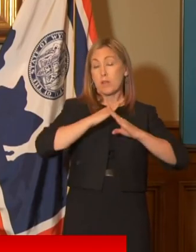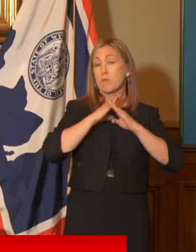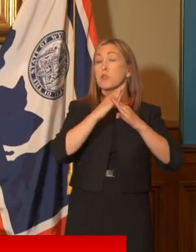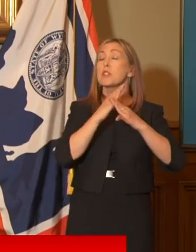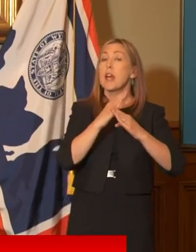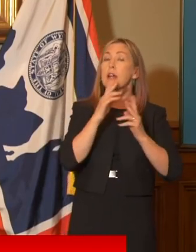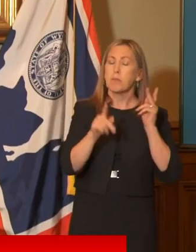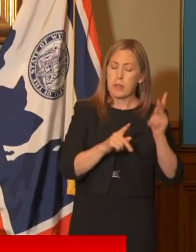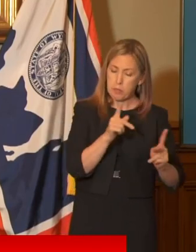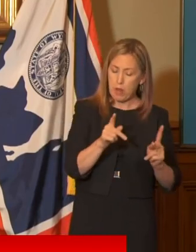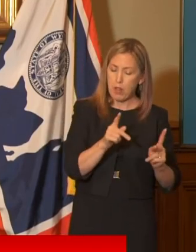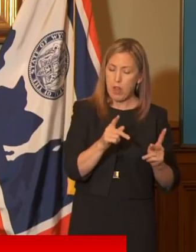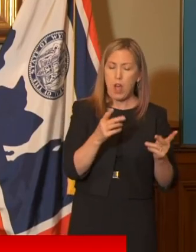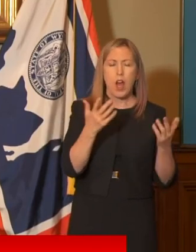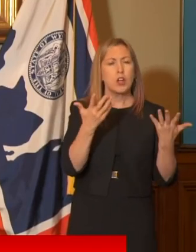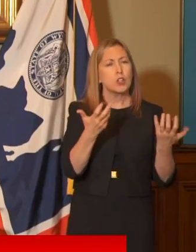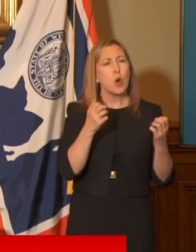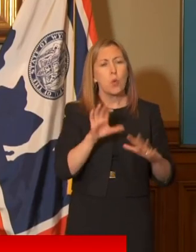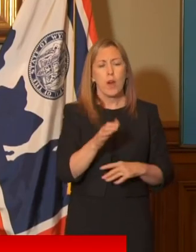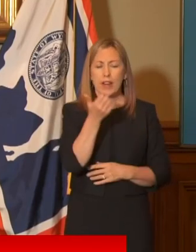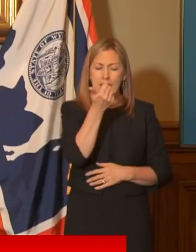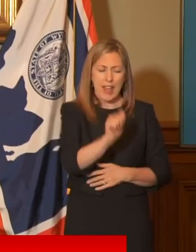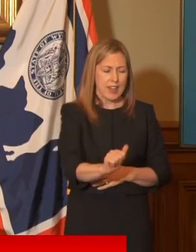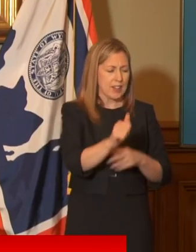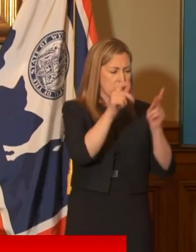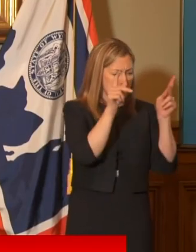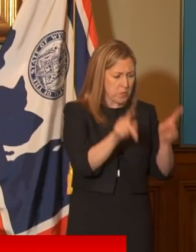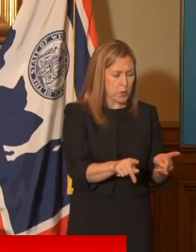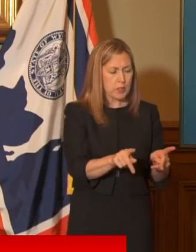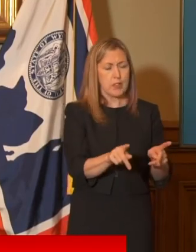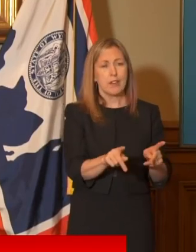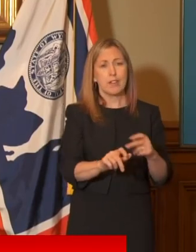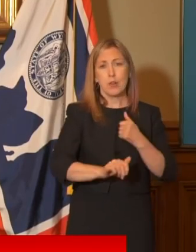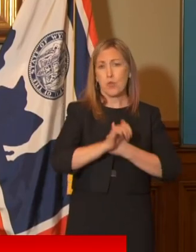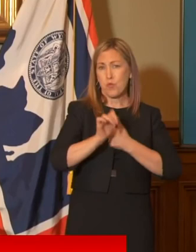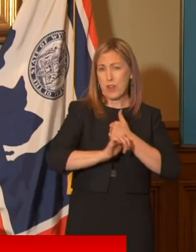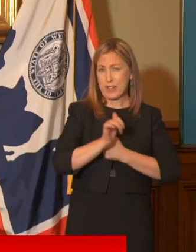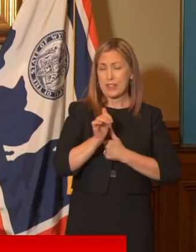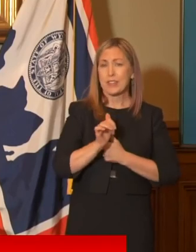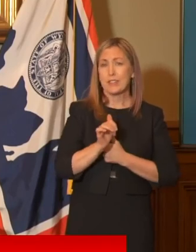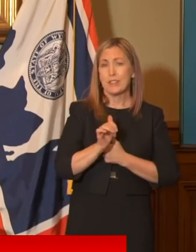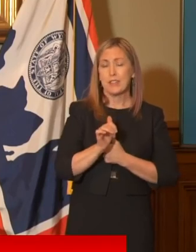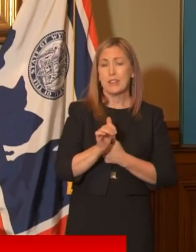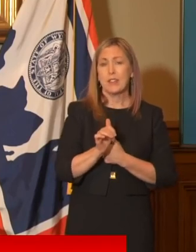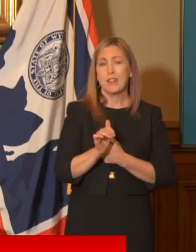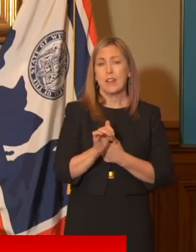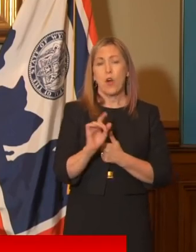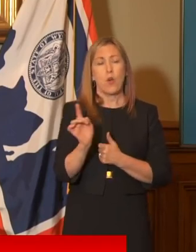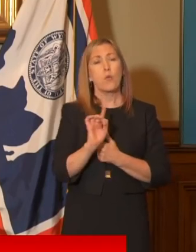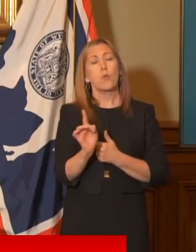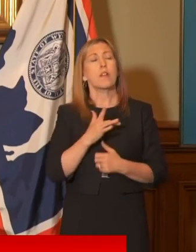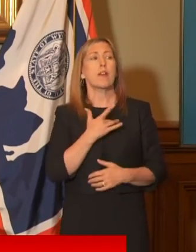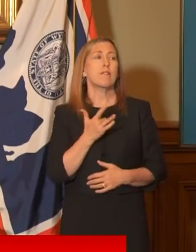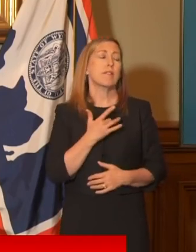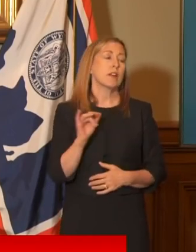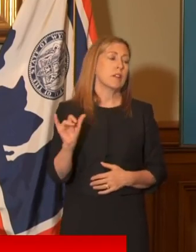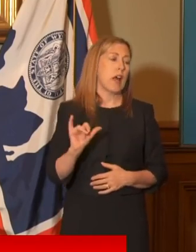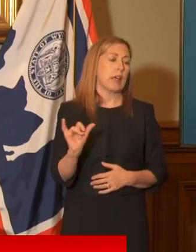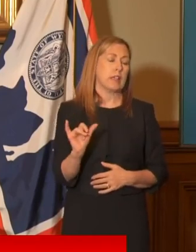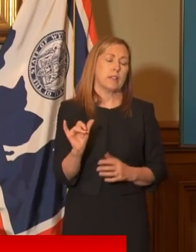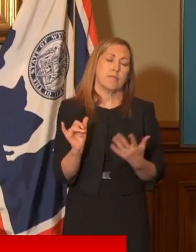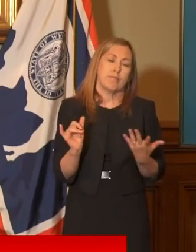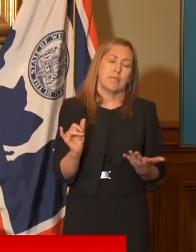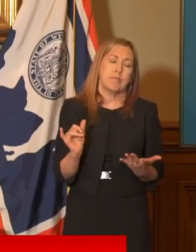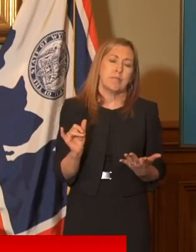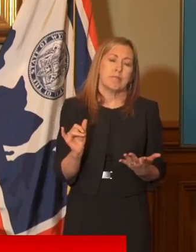We do not want to put anybody at risk or put them in a condition where they feel like they